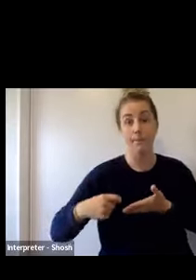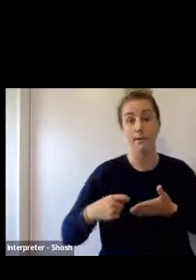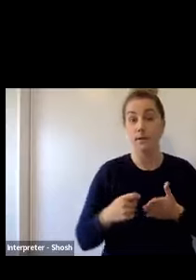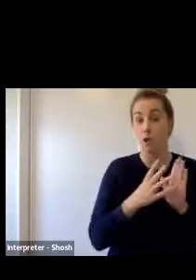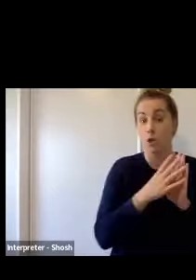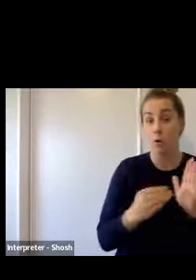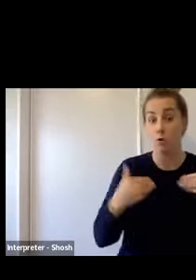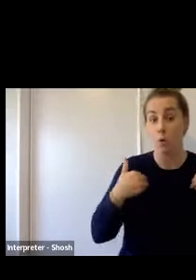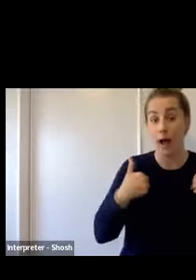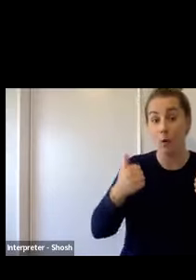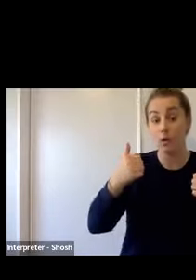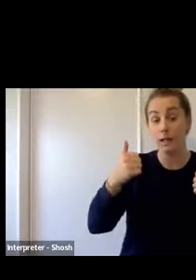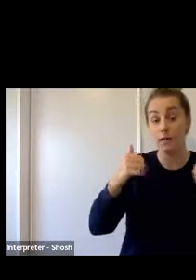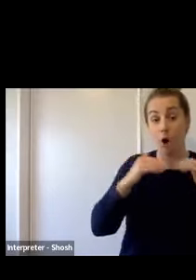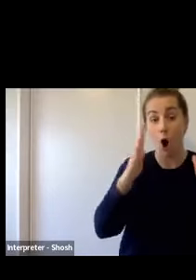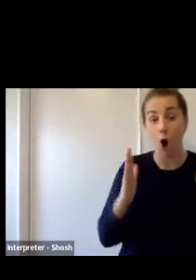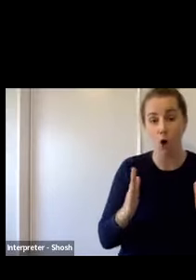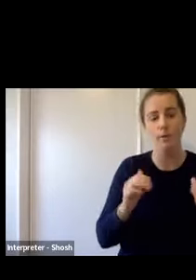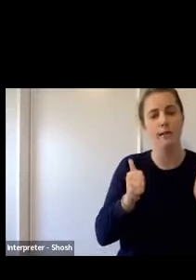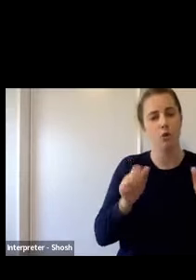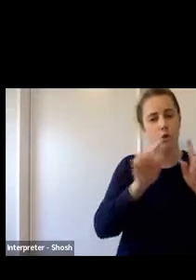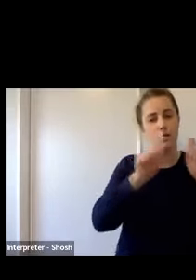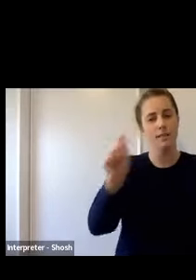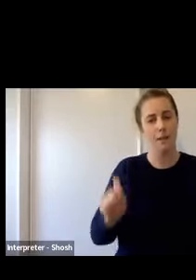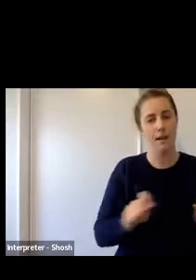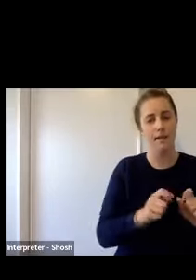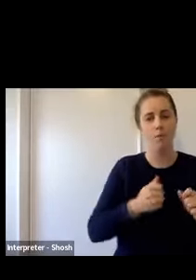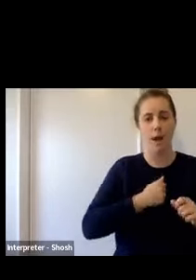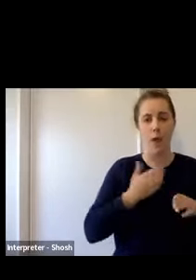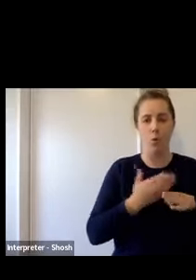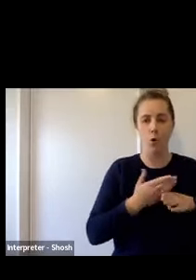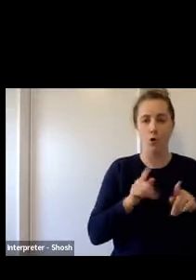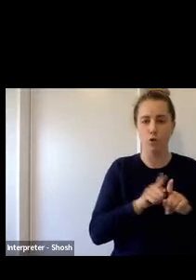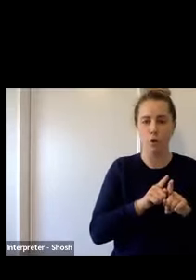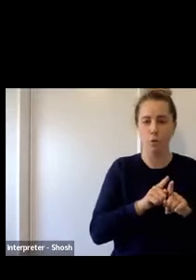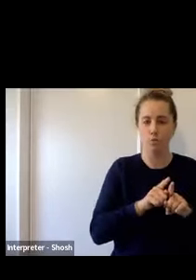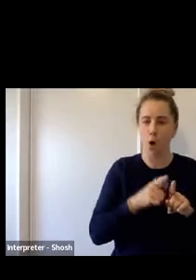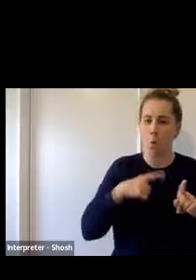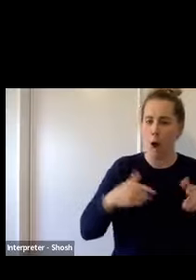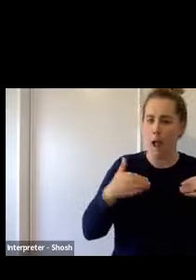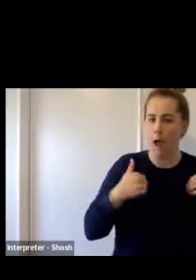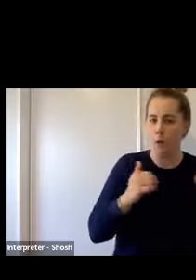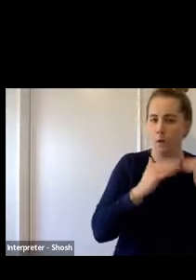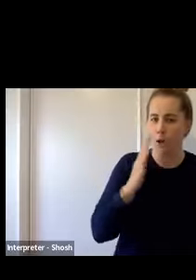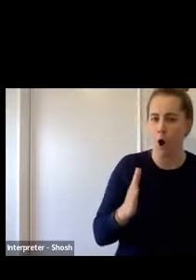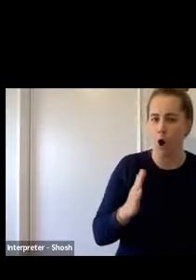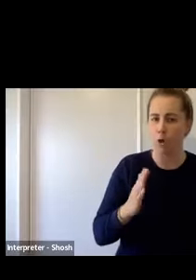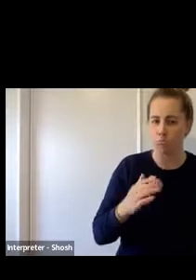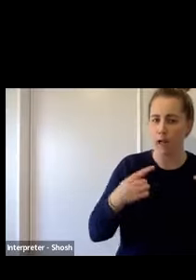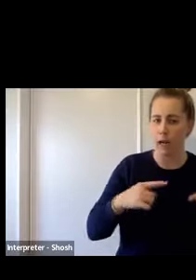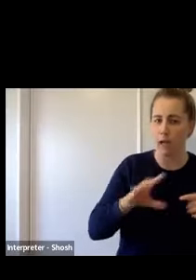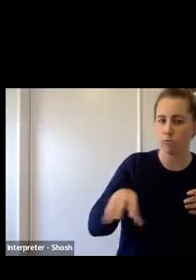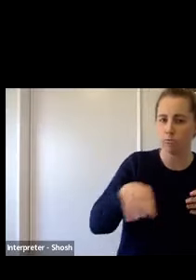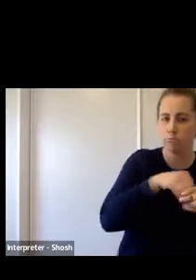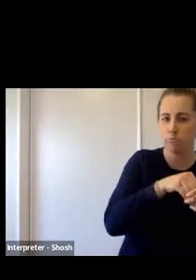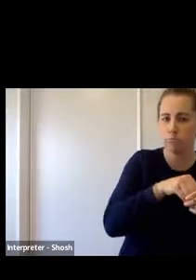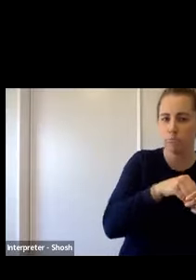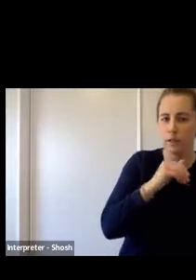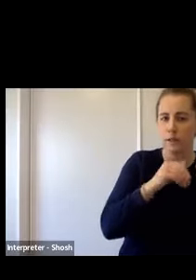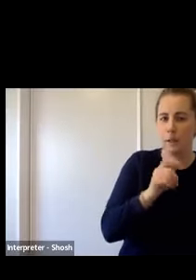homes provides a good template for this work. Why is it that healthy home standards have been incorporated into the building